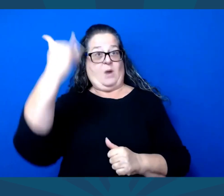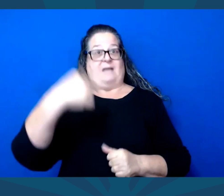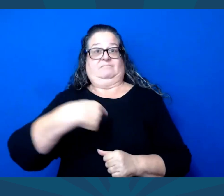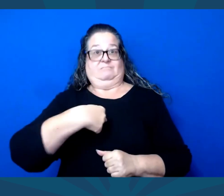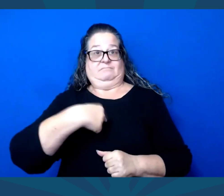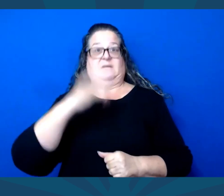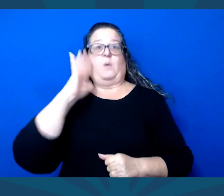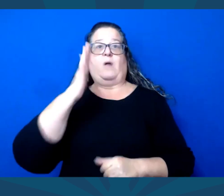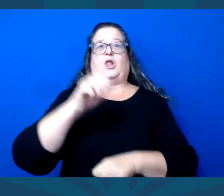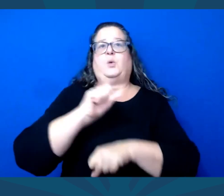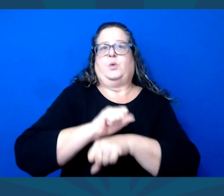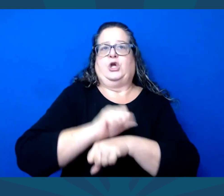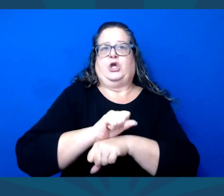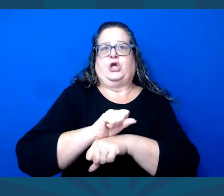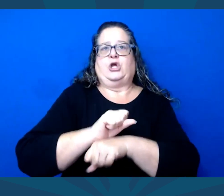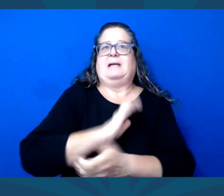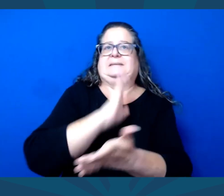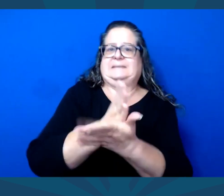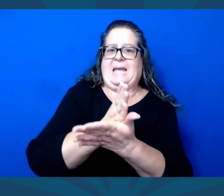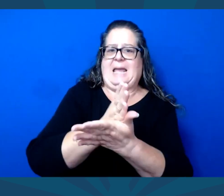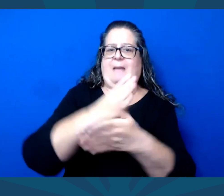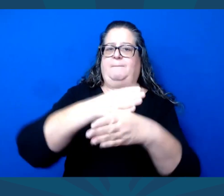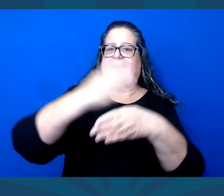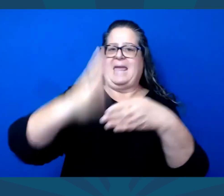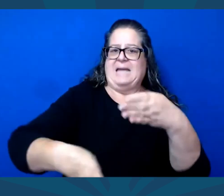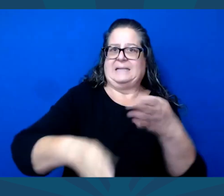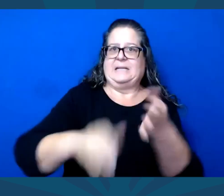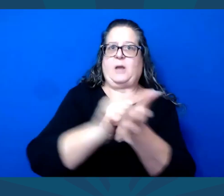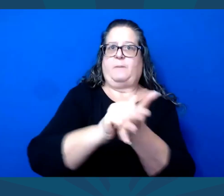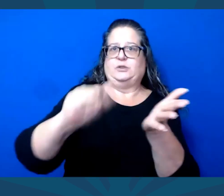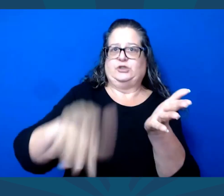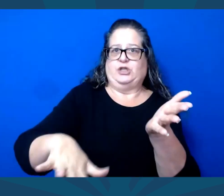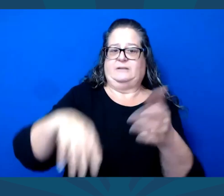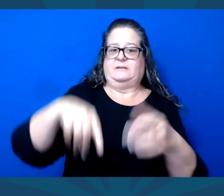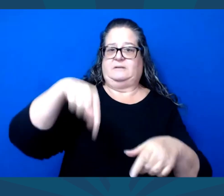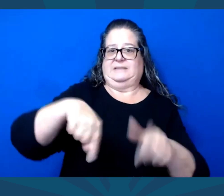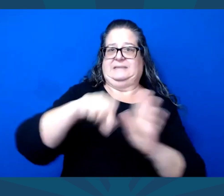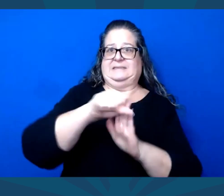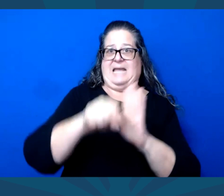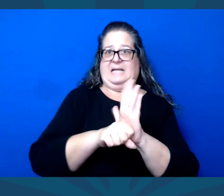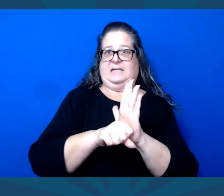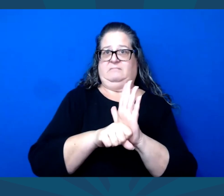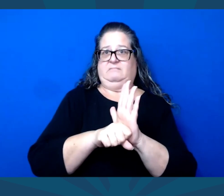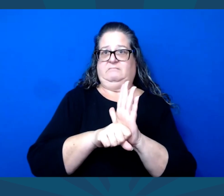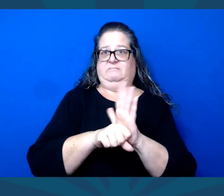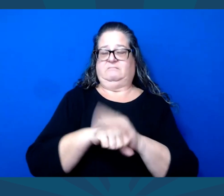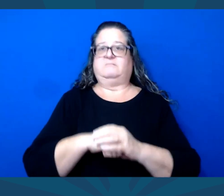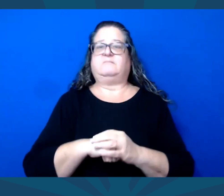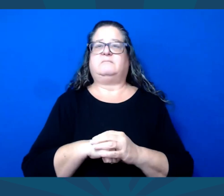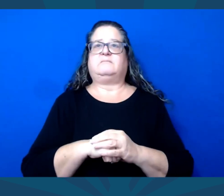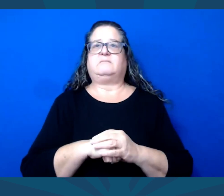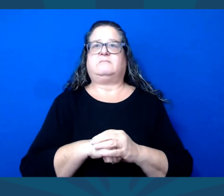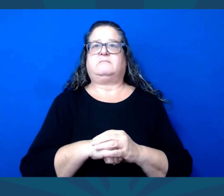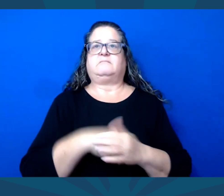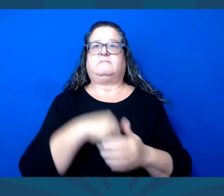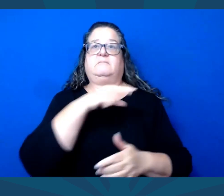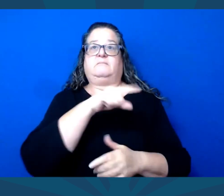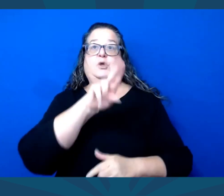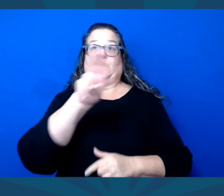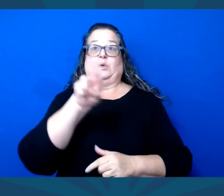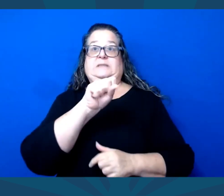I'm unashamedly a follower of Jesus Christ and strive to lead my family daily in the Orthodox